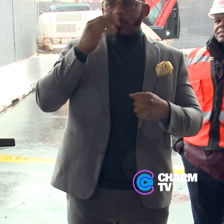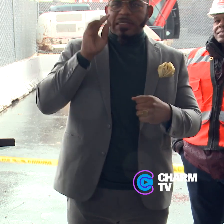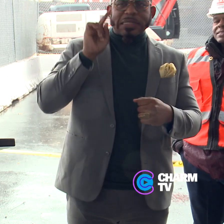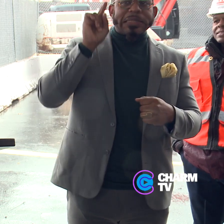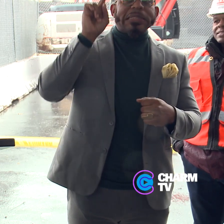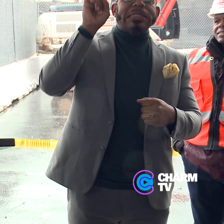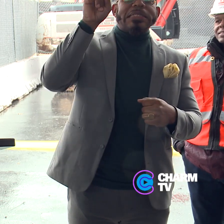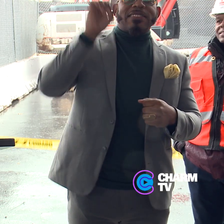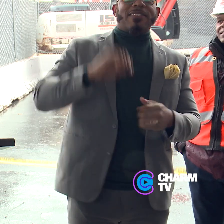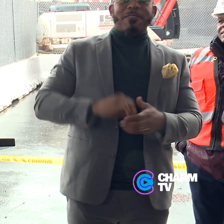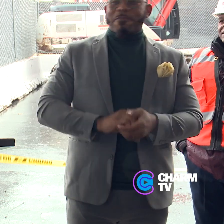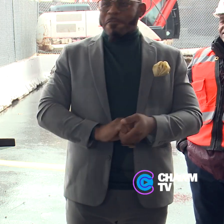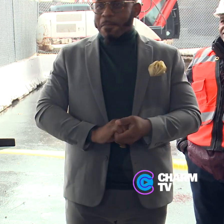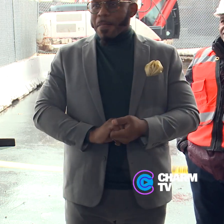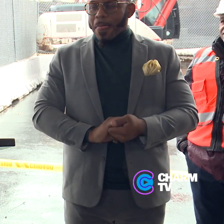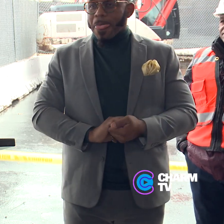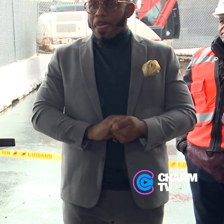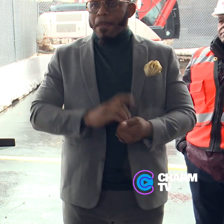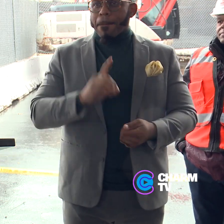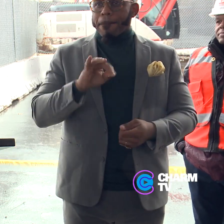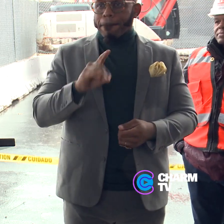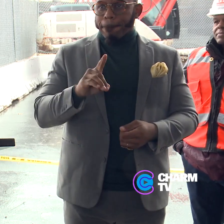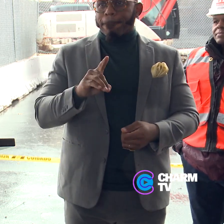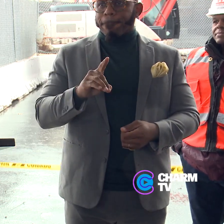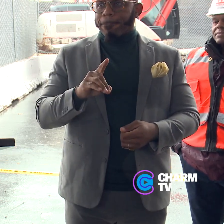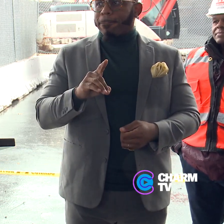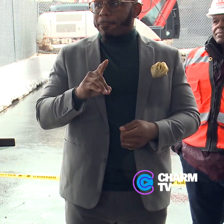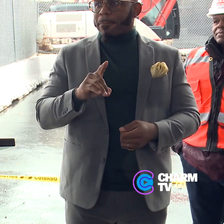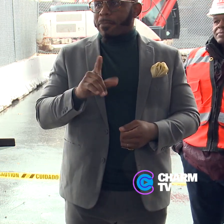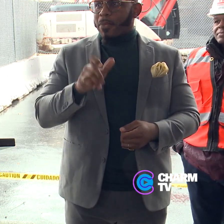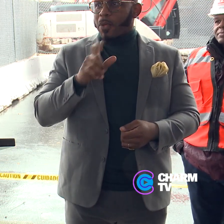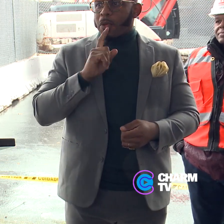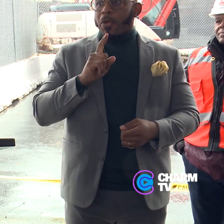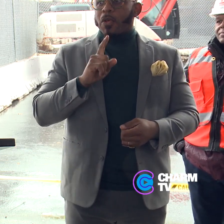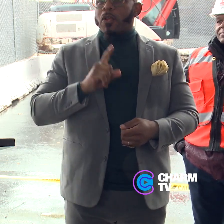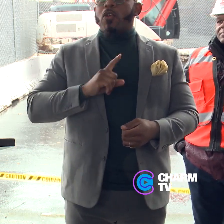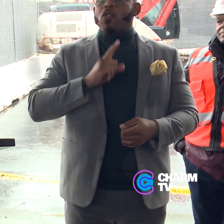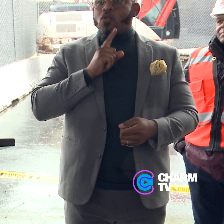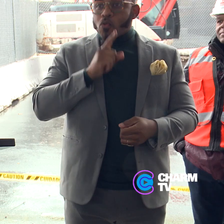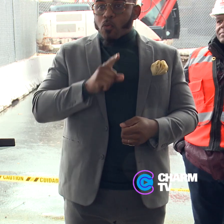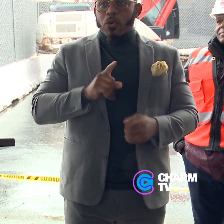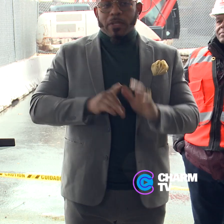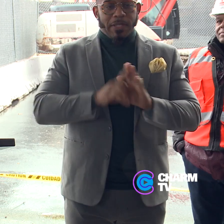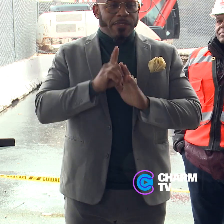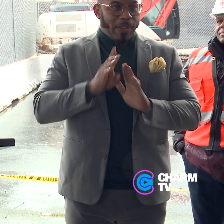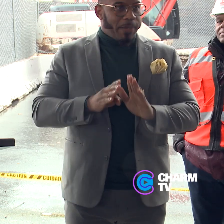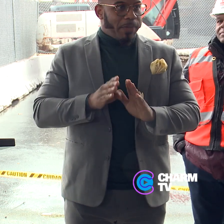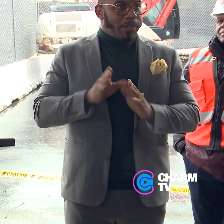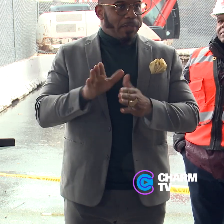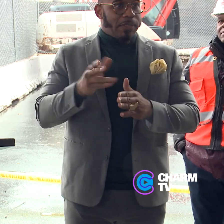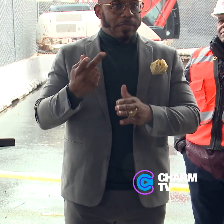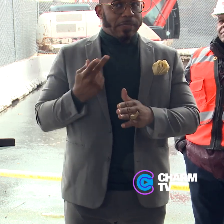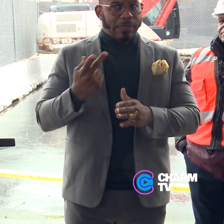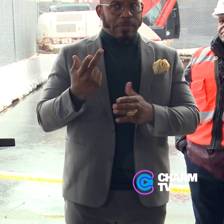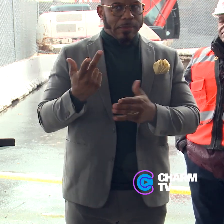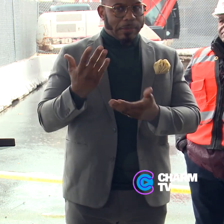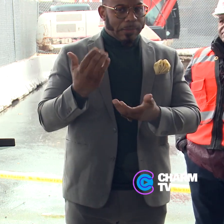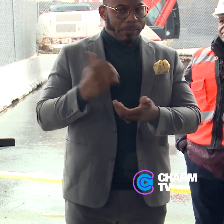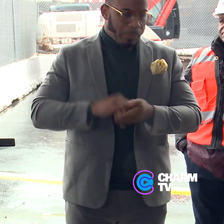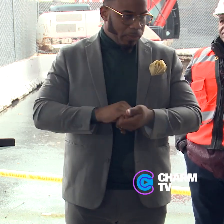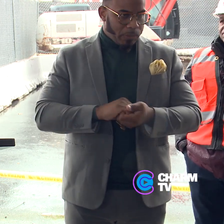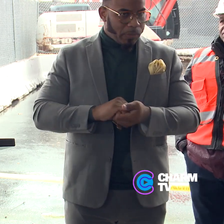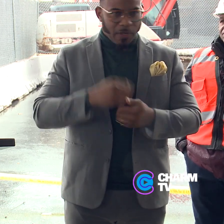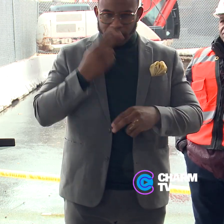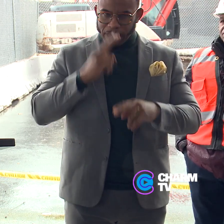is, yeah. And David, who is a real developer, he and I have